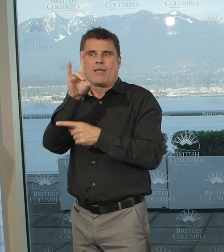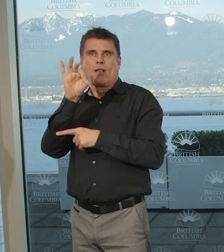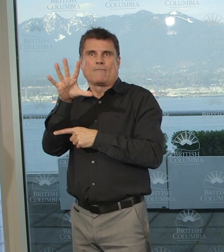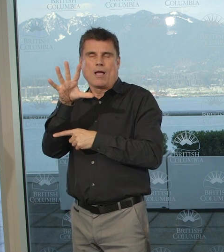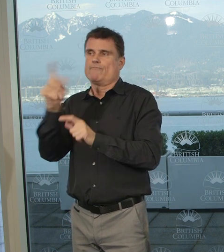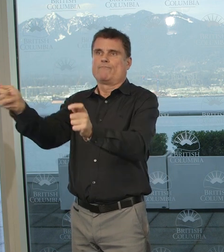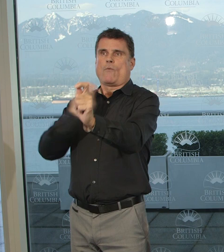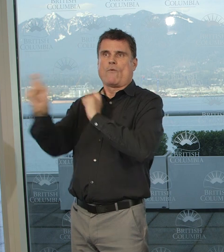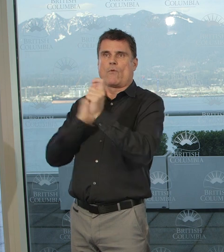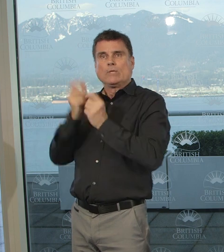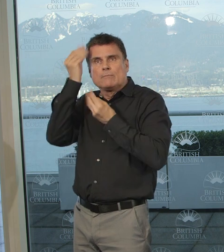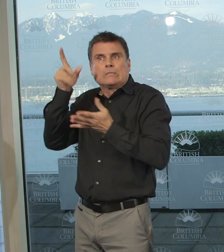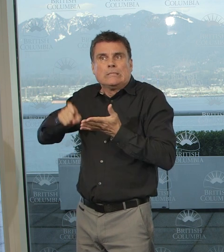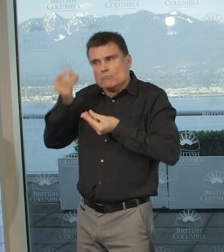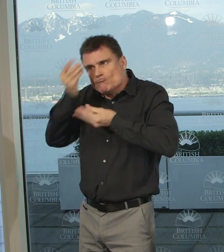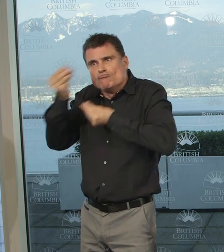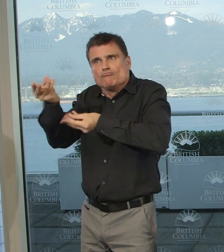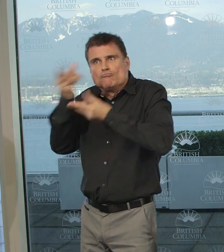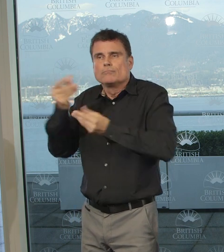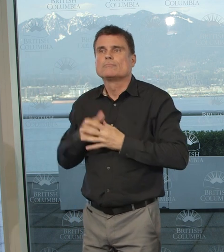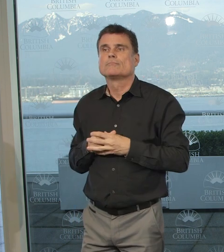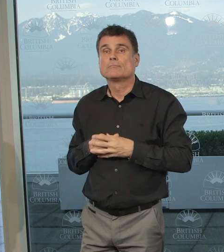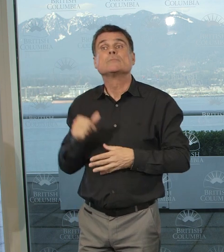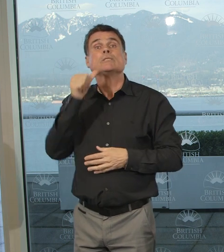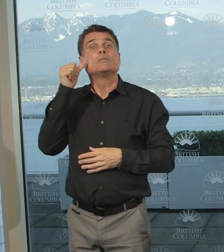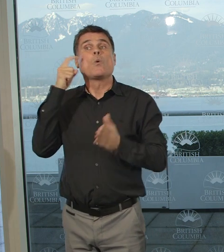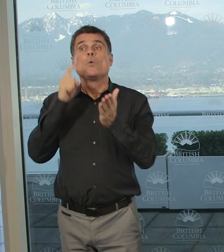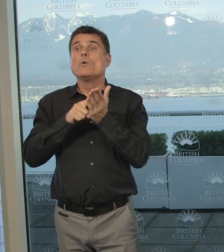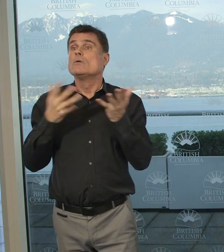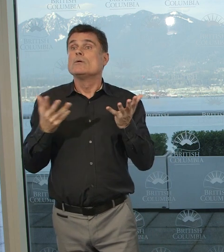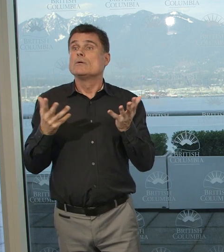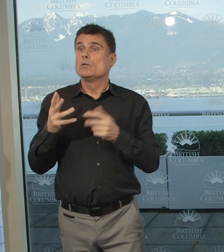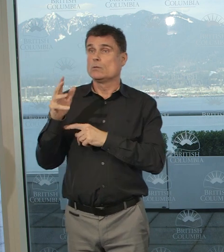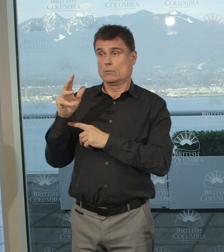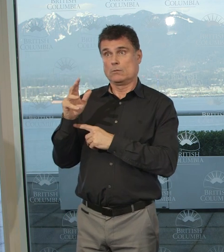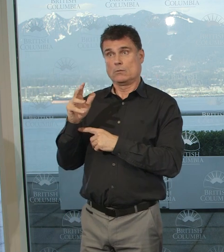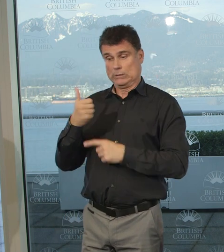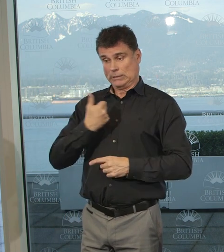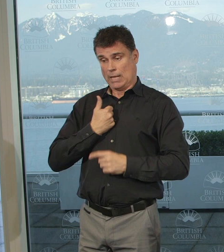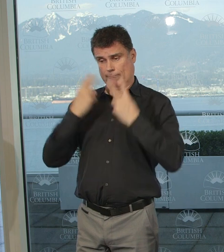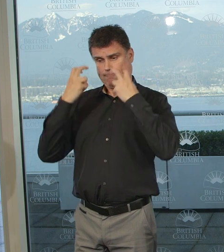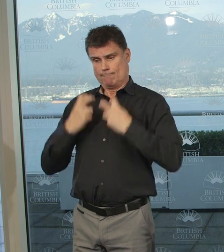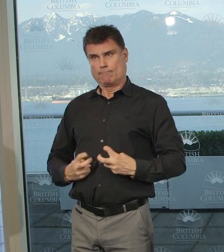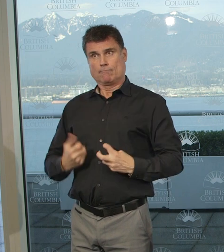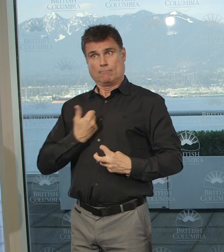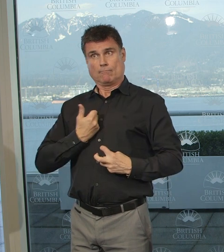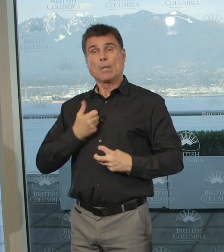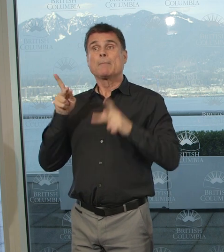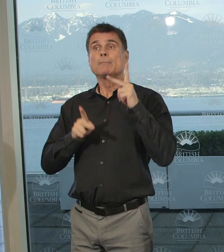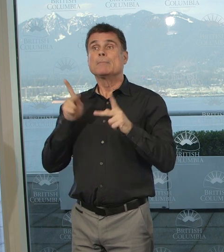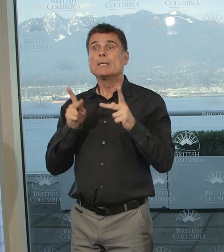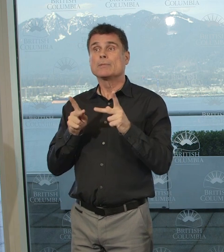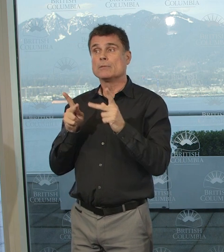yesterday had been accessed over 1.15 million times. Those are all